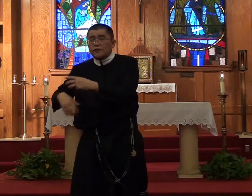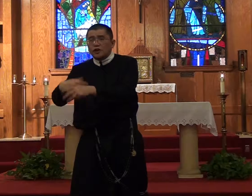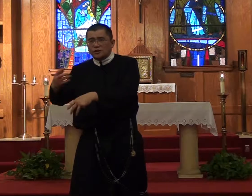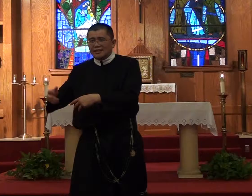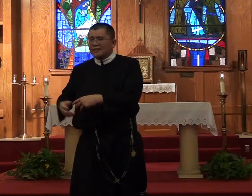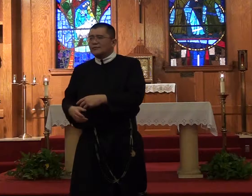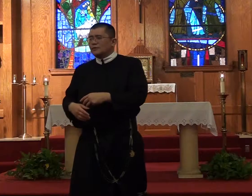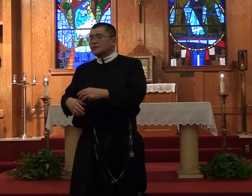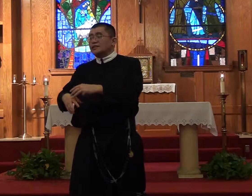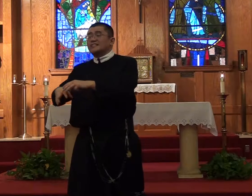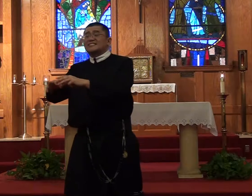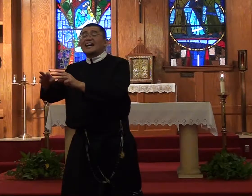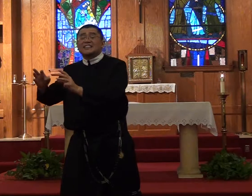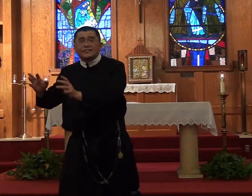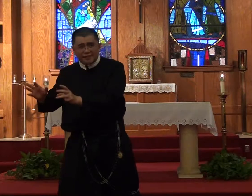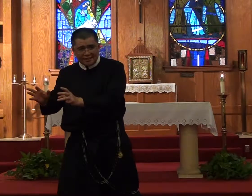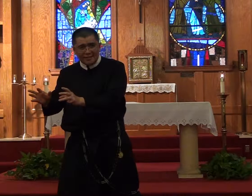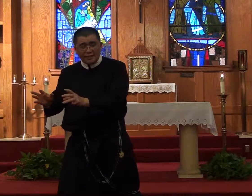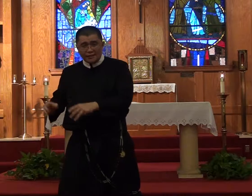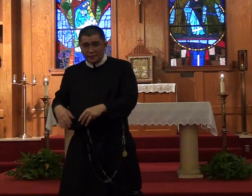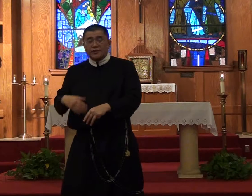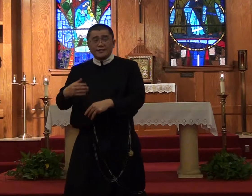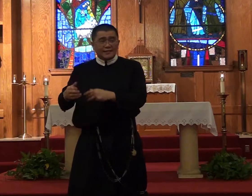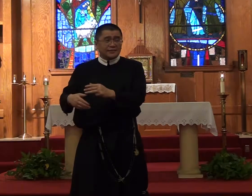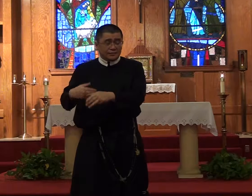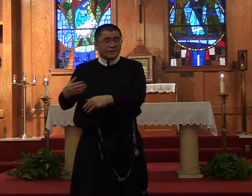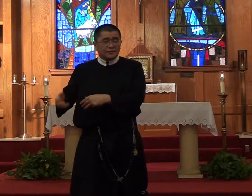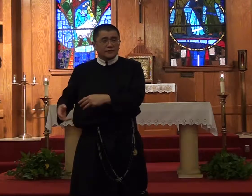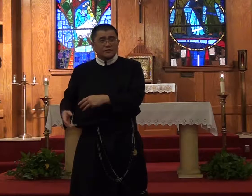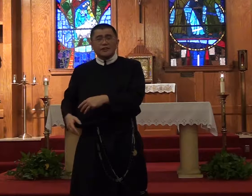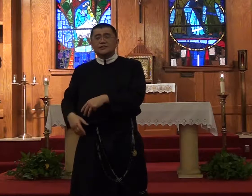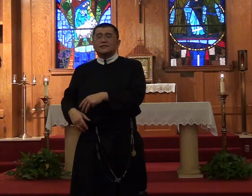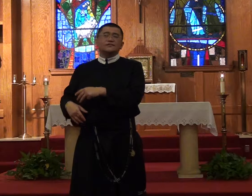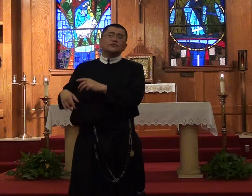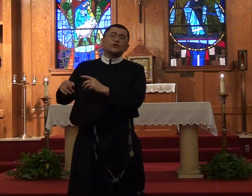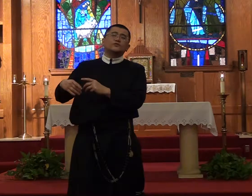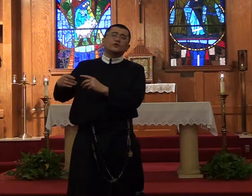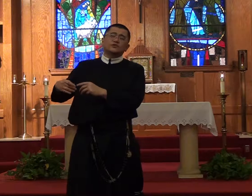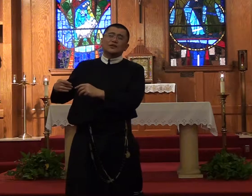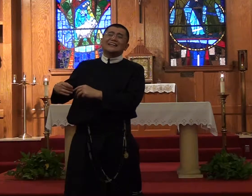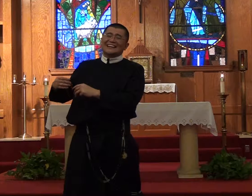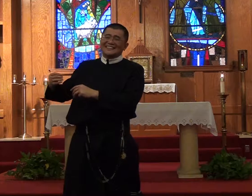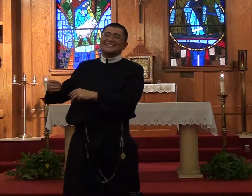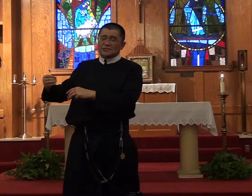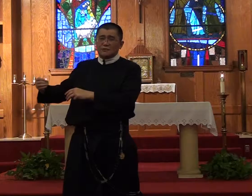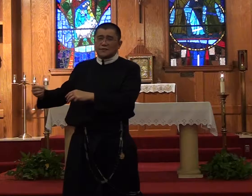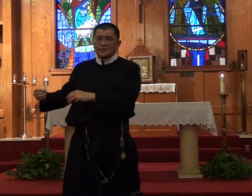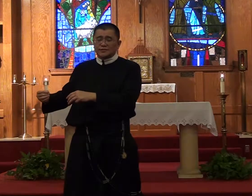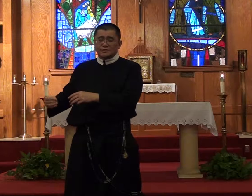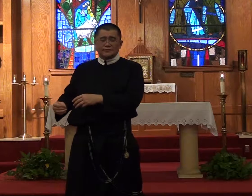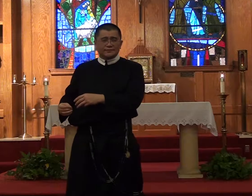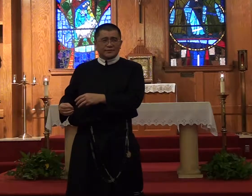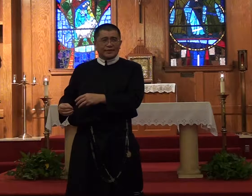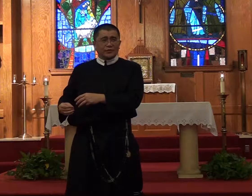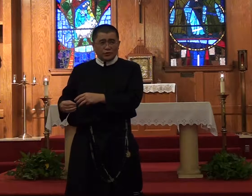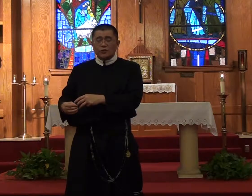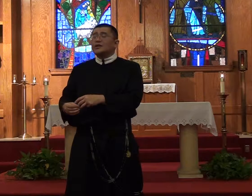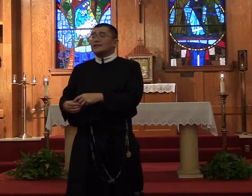follow it. And people say it's scientific. Really, there's a reason for the flesh. And if you know those who are addicted to the flesh, okay, you know they